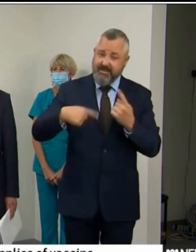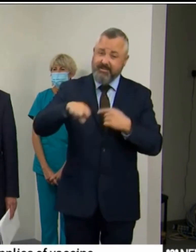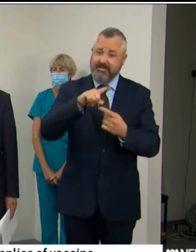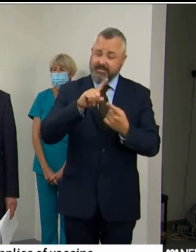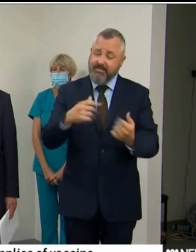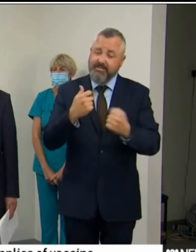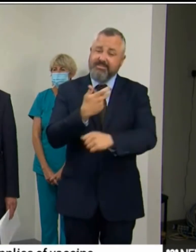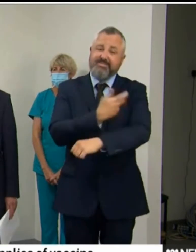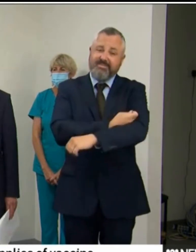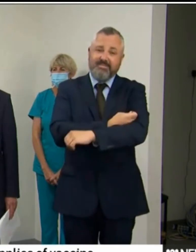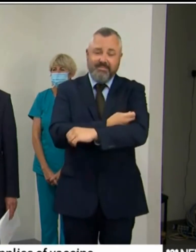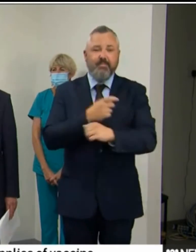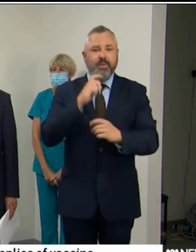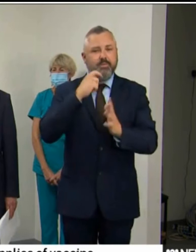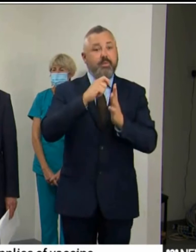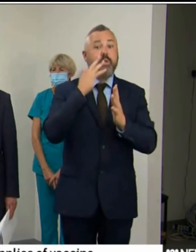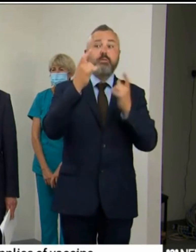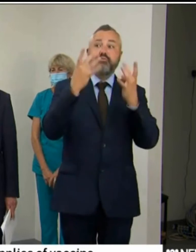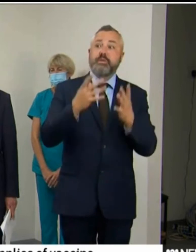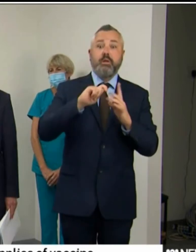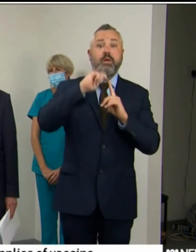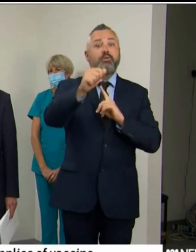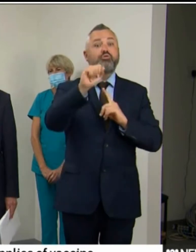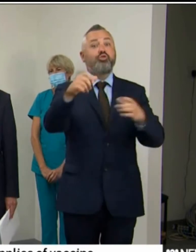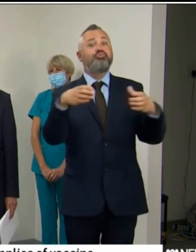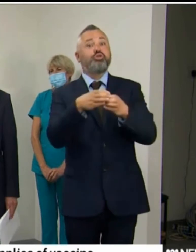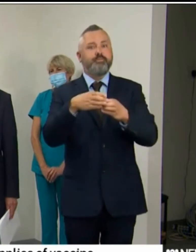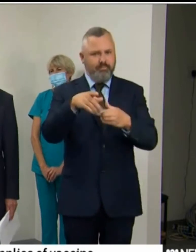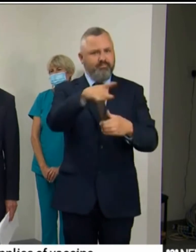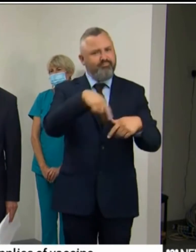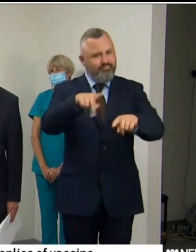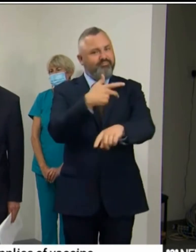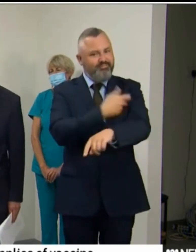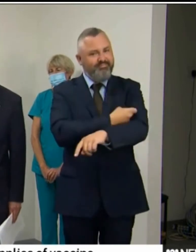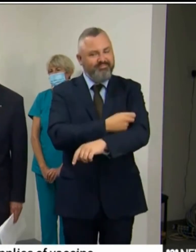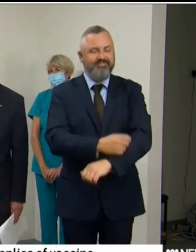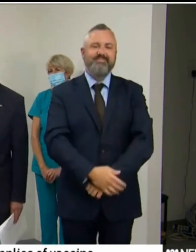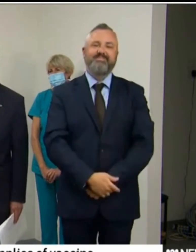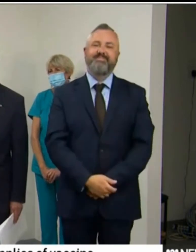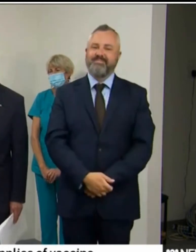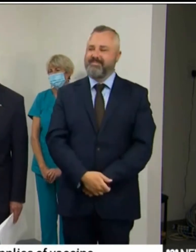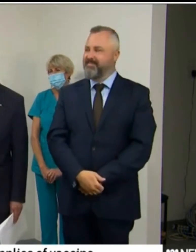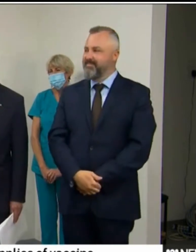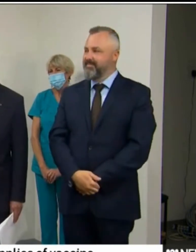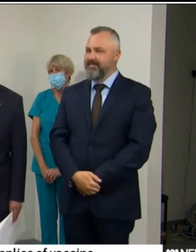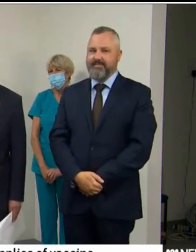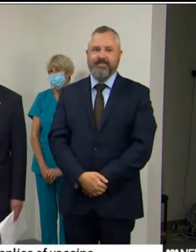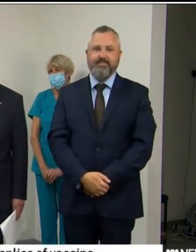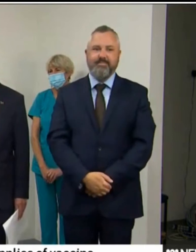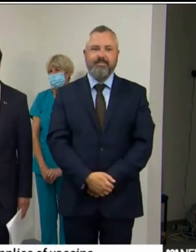have the opportunity to do so in accordance with the Australian government rollout. Great. I just might ask Brendan to add something on